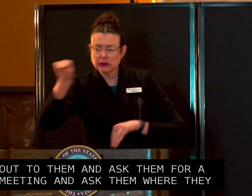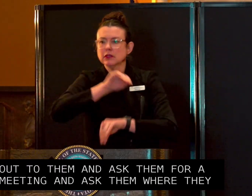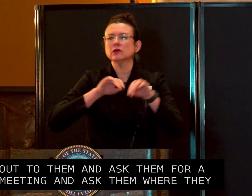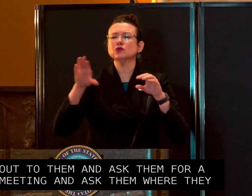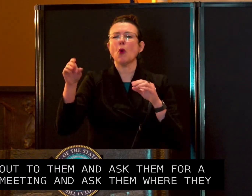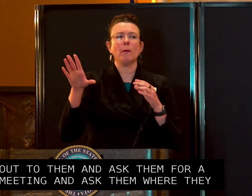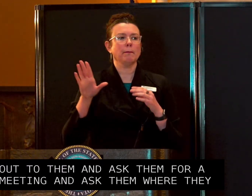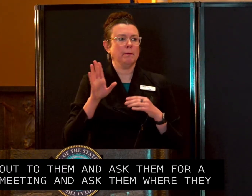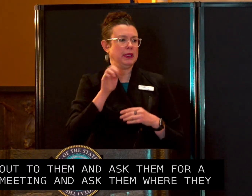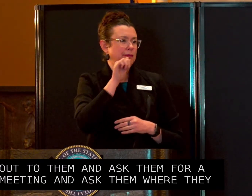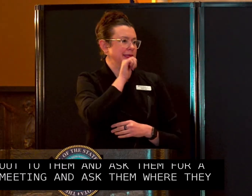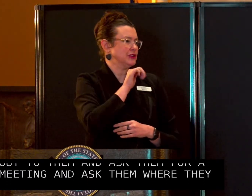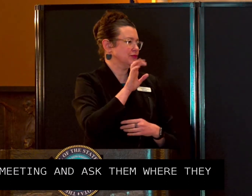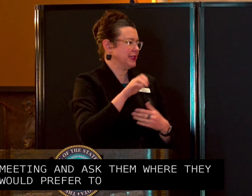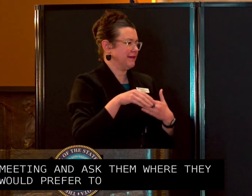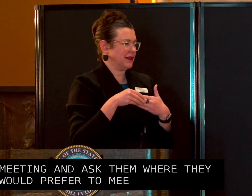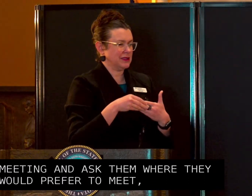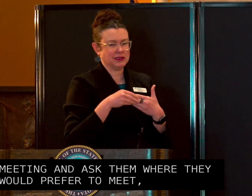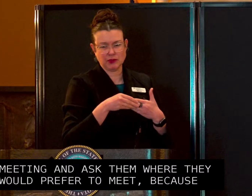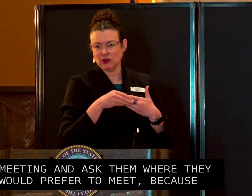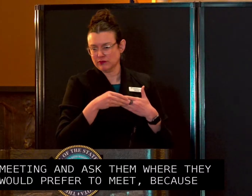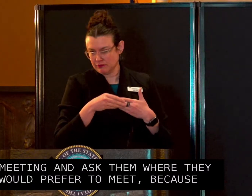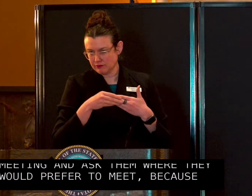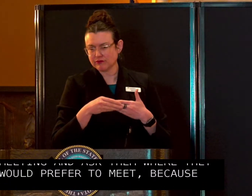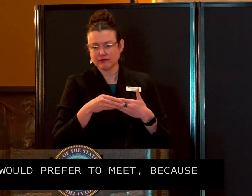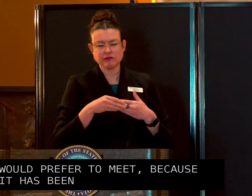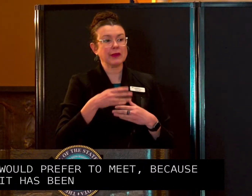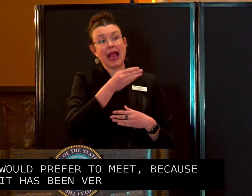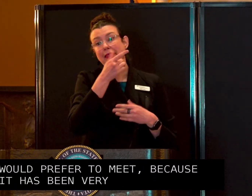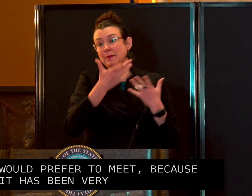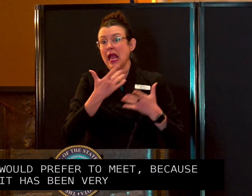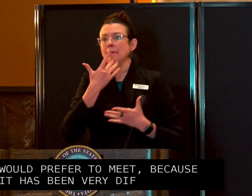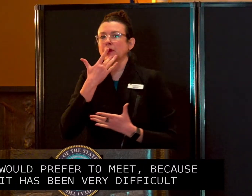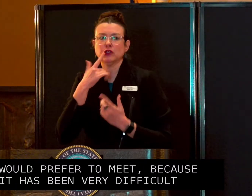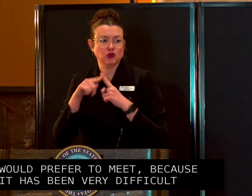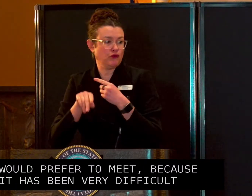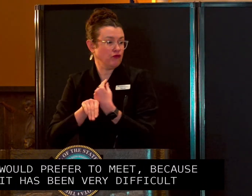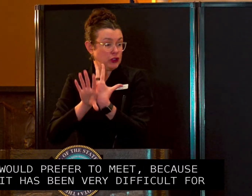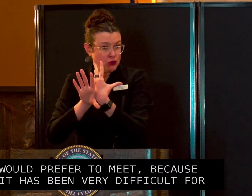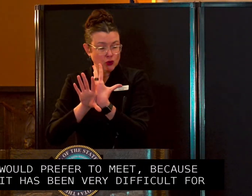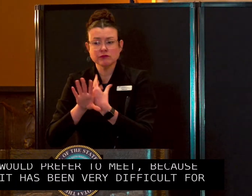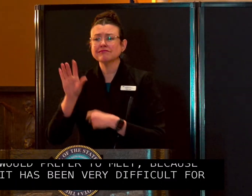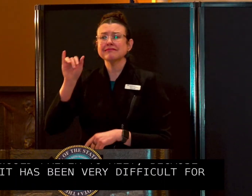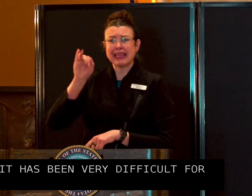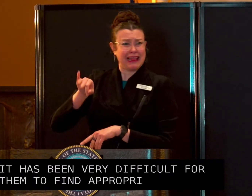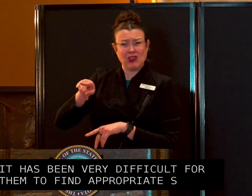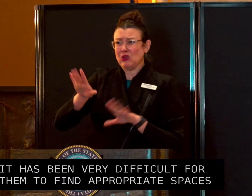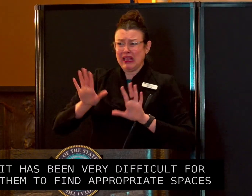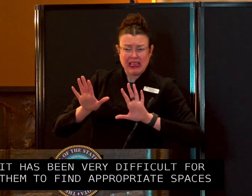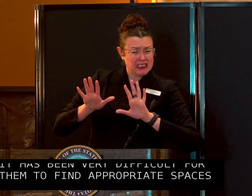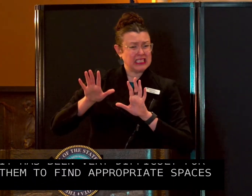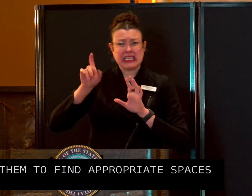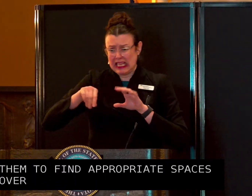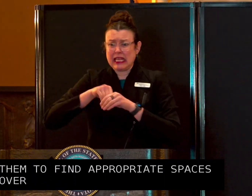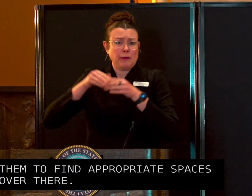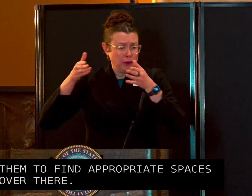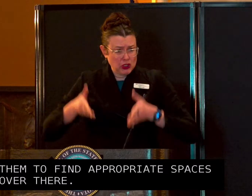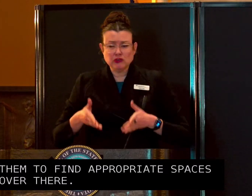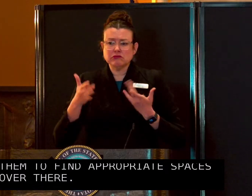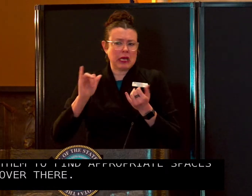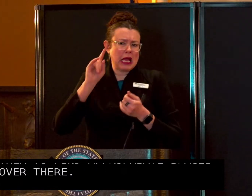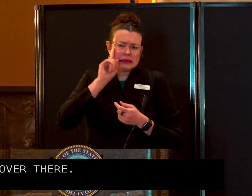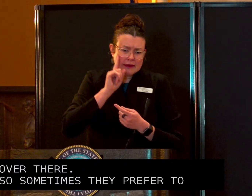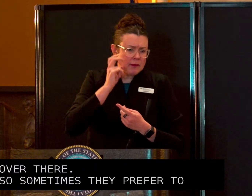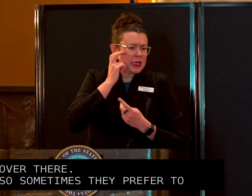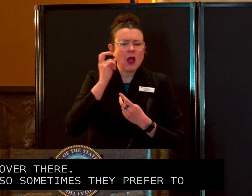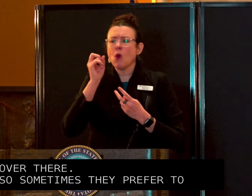meet, because it has been very difficult for them to find appropriate spaces over there. So sometimes they prefer to meet